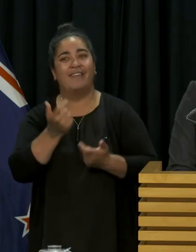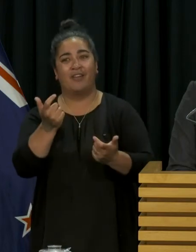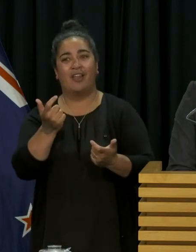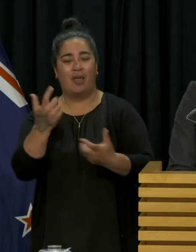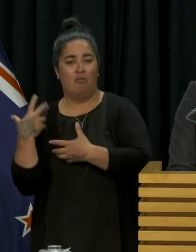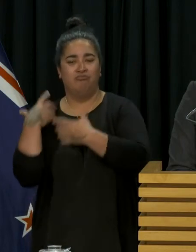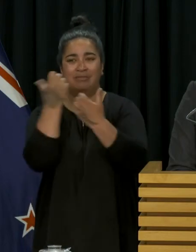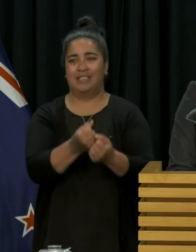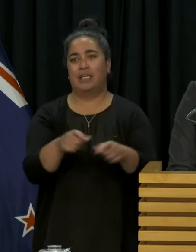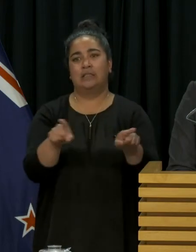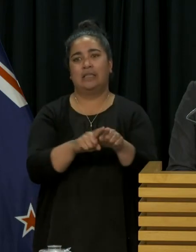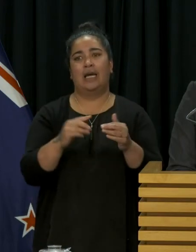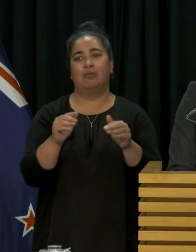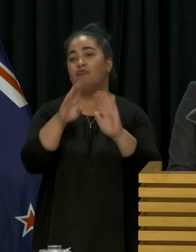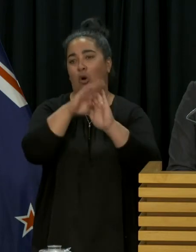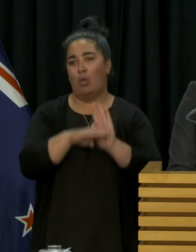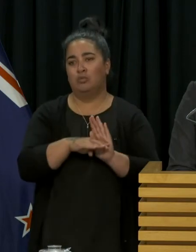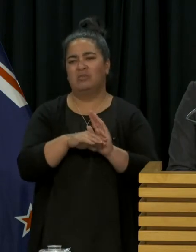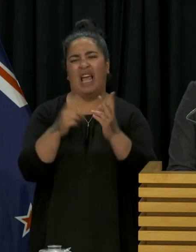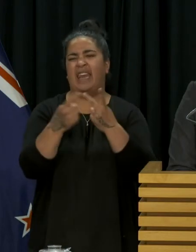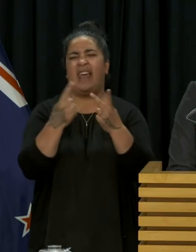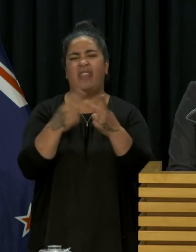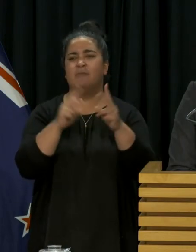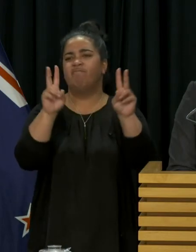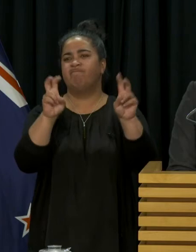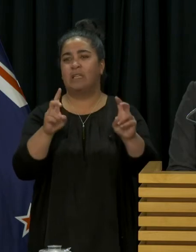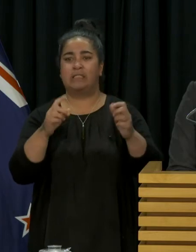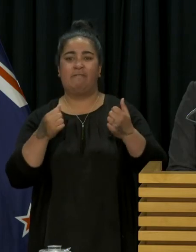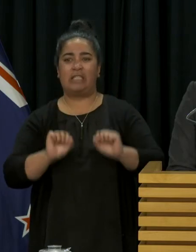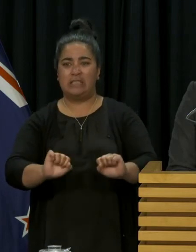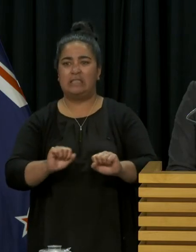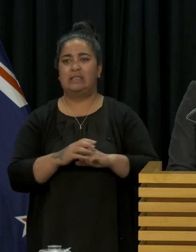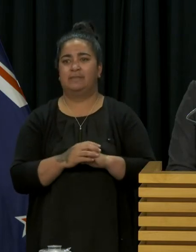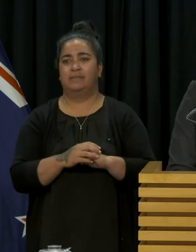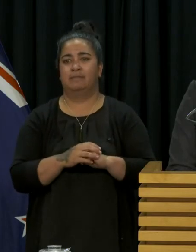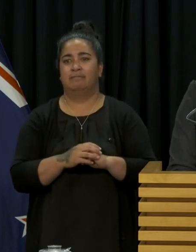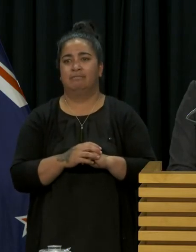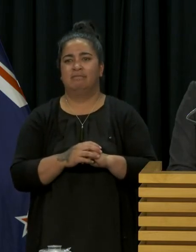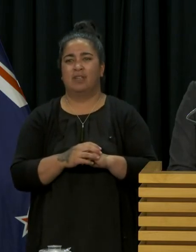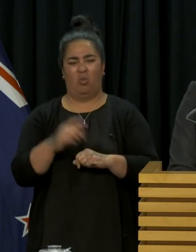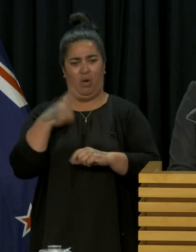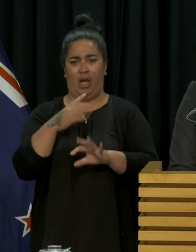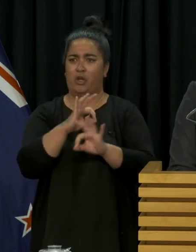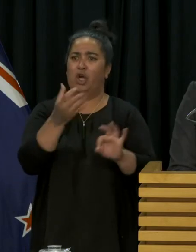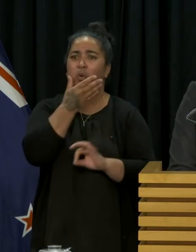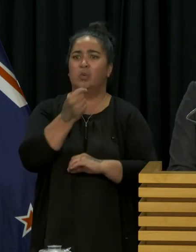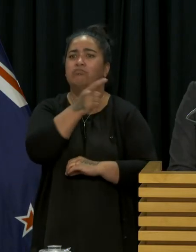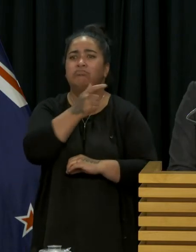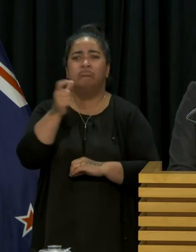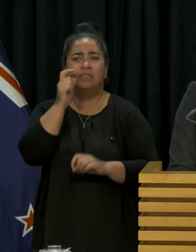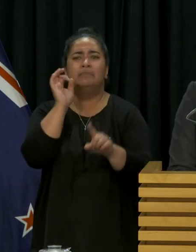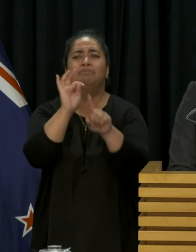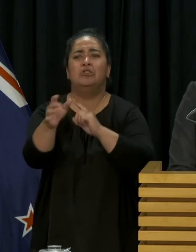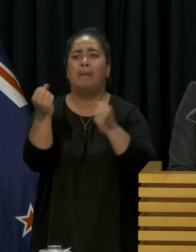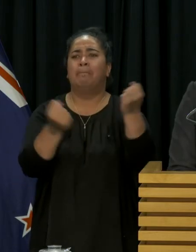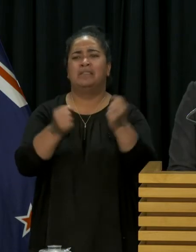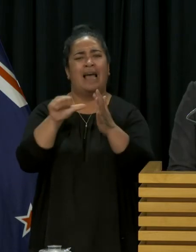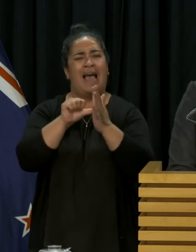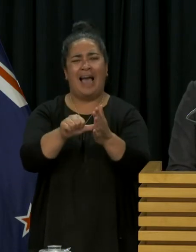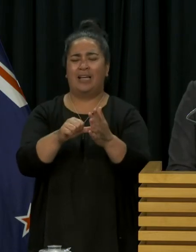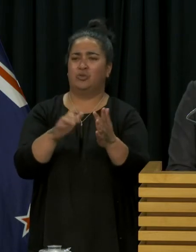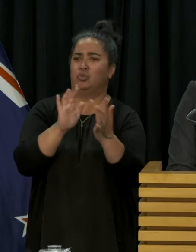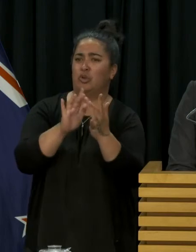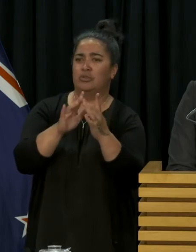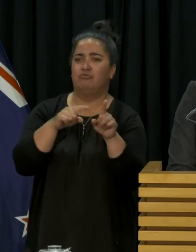It's another line of defence. And so why wouldn't we use that, particularly in environments like buses where it's harder to contact trace people?